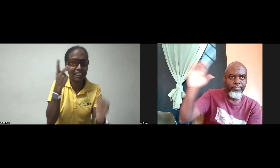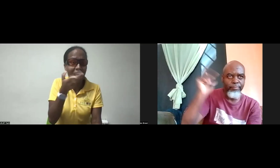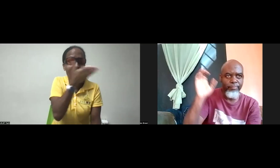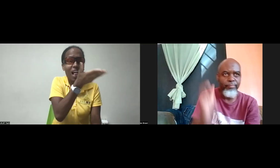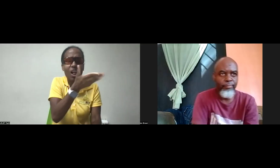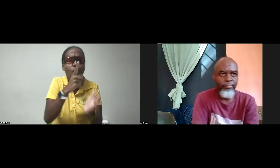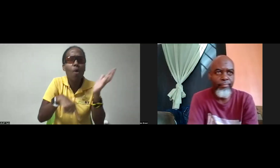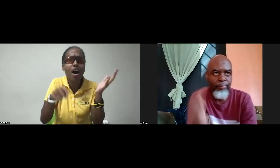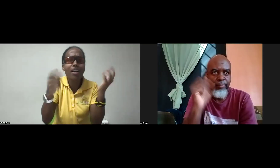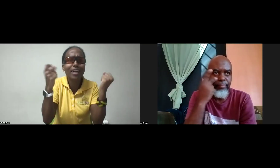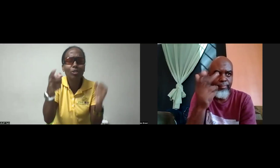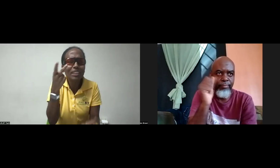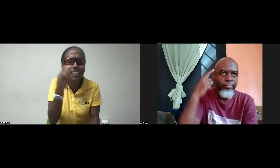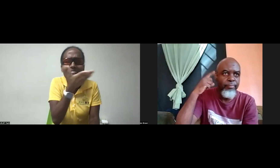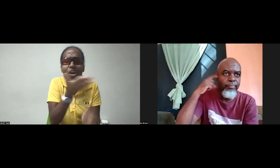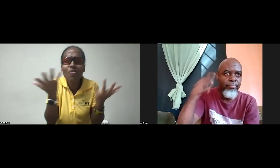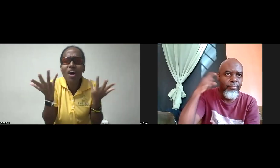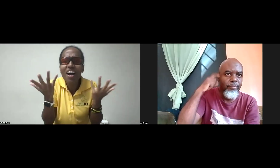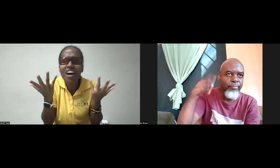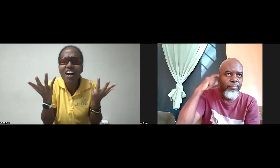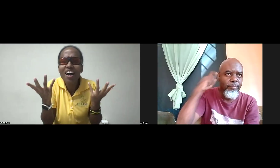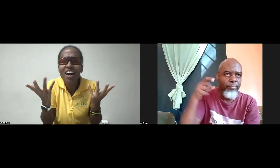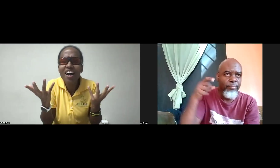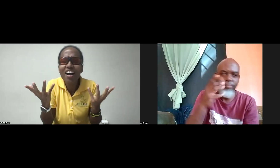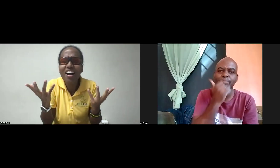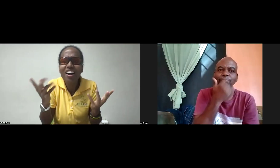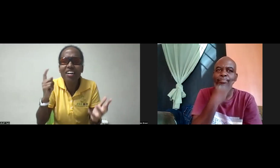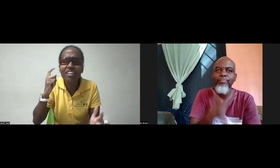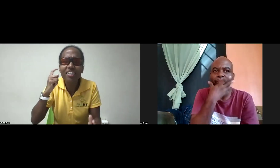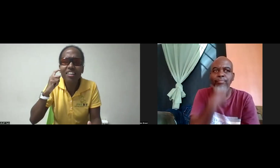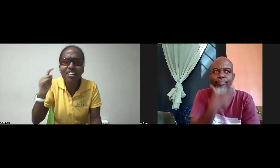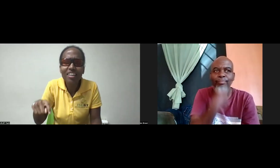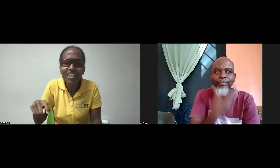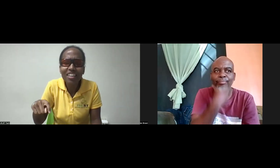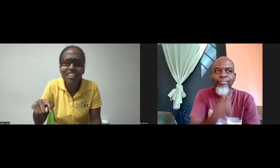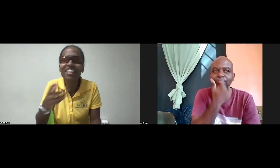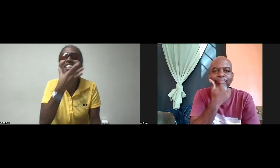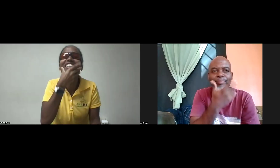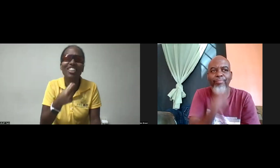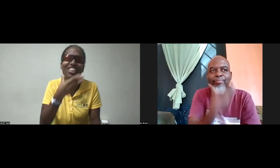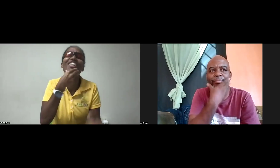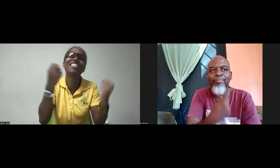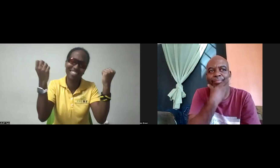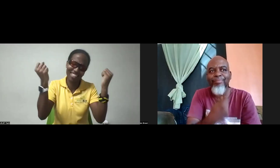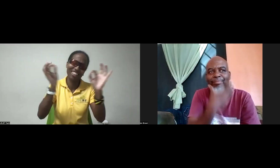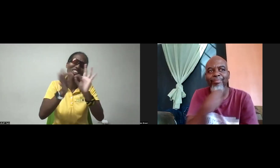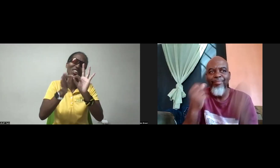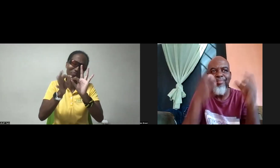What you notice? Right, it's from Saint Elizabeth. So what sign did you see? What sign did you see?